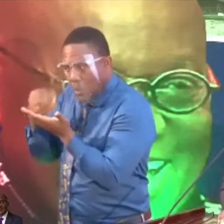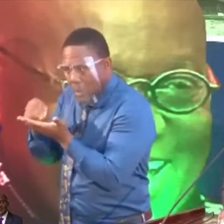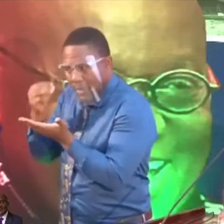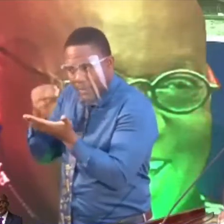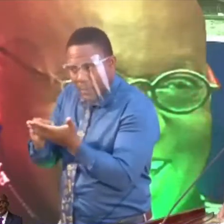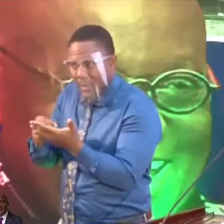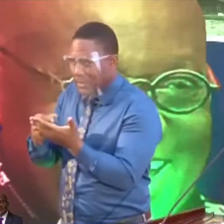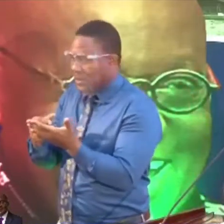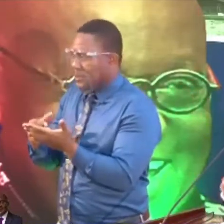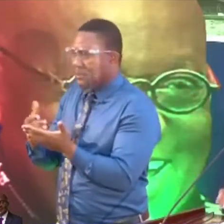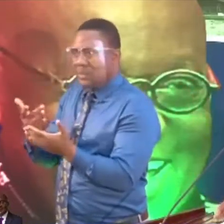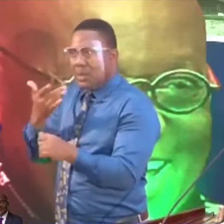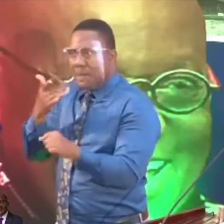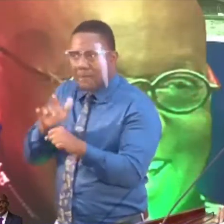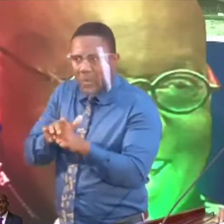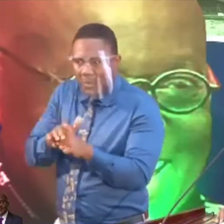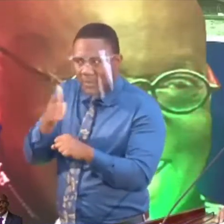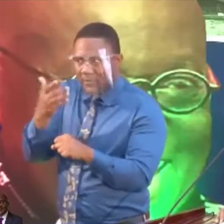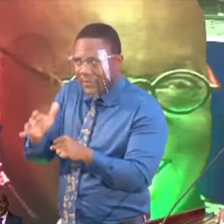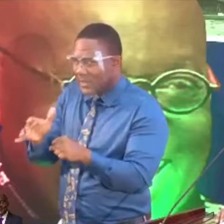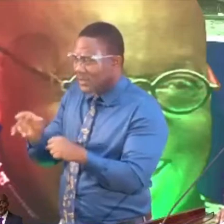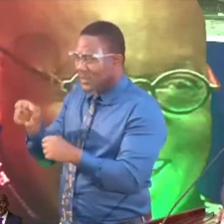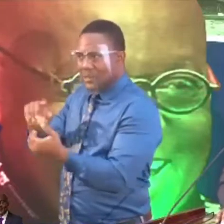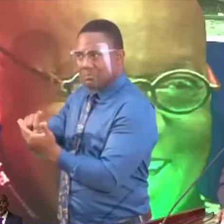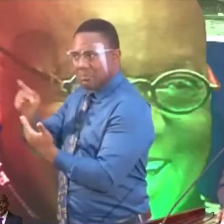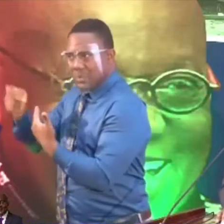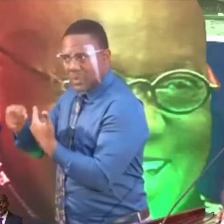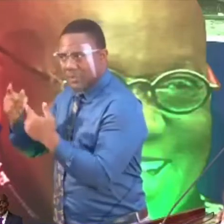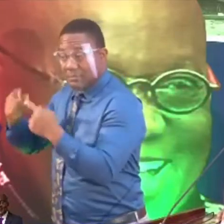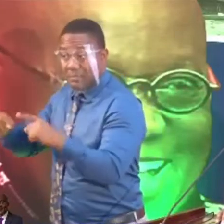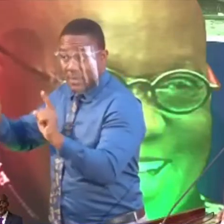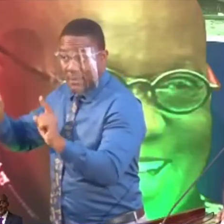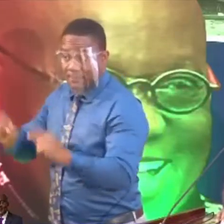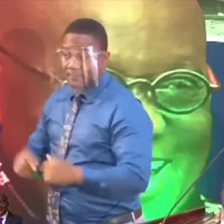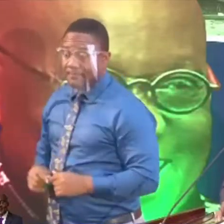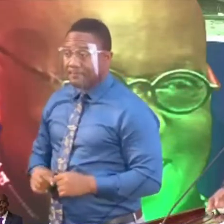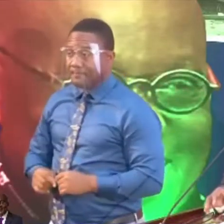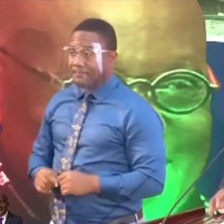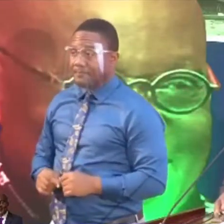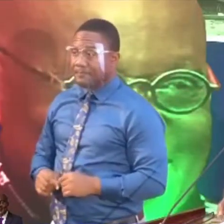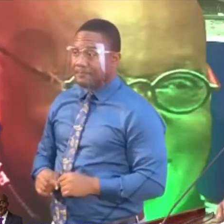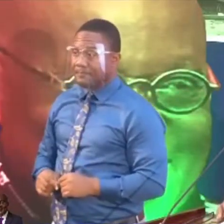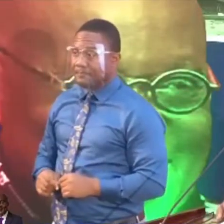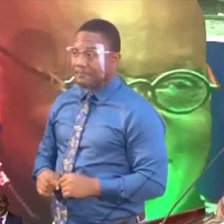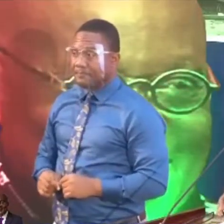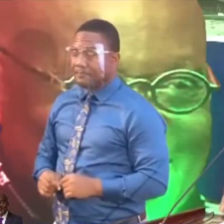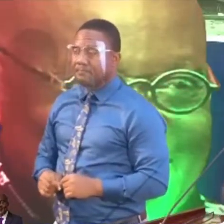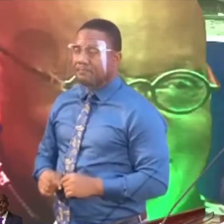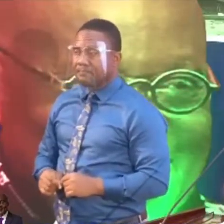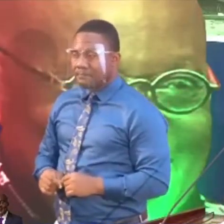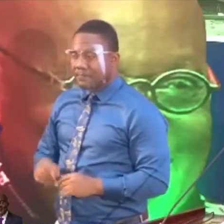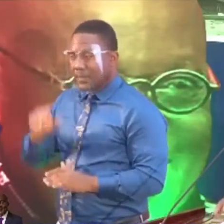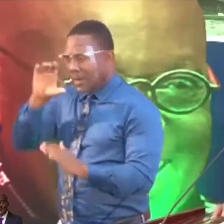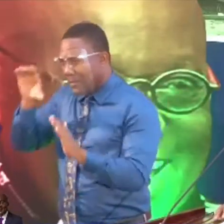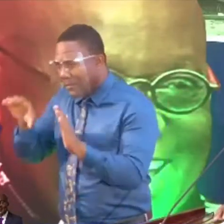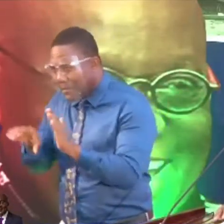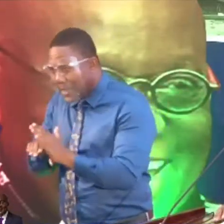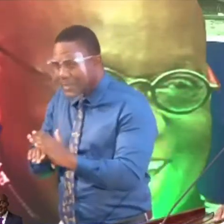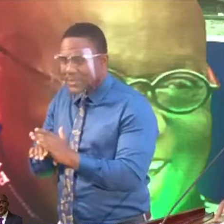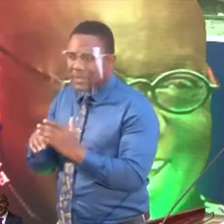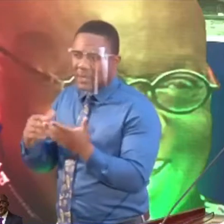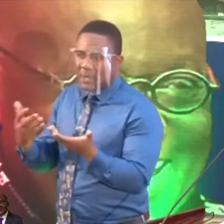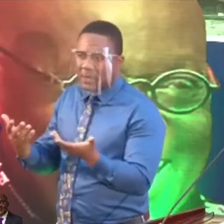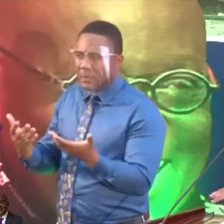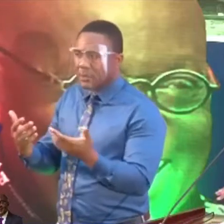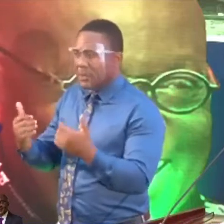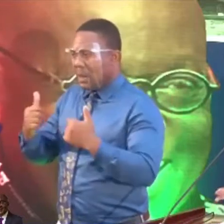being delivered. It's not just the count alone. The process of adding pictures and digital addresses